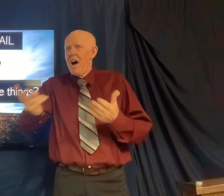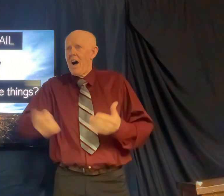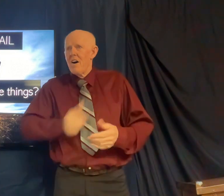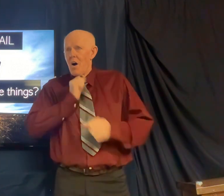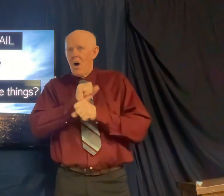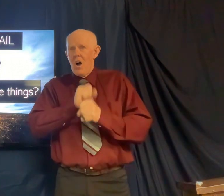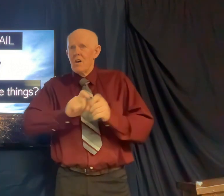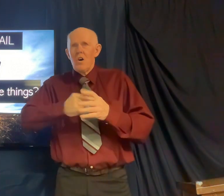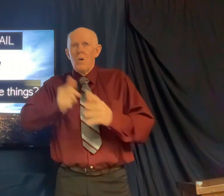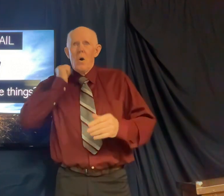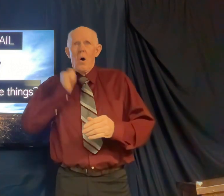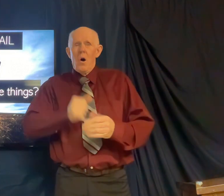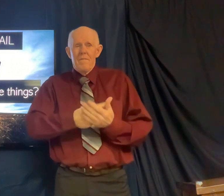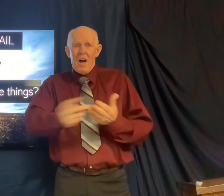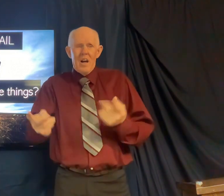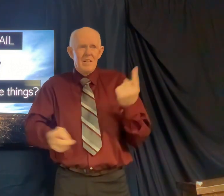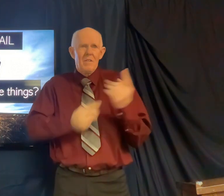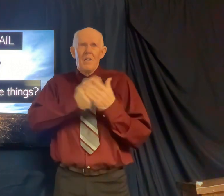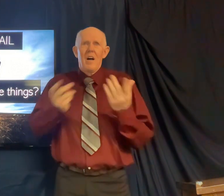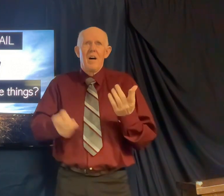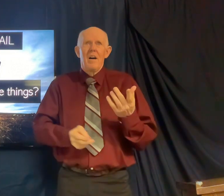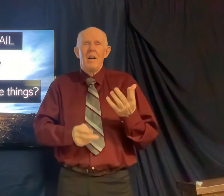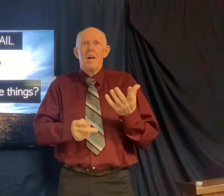fails. It doesn't work. It won't start.